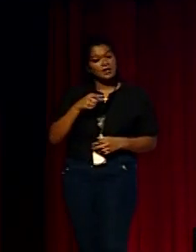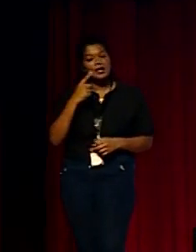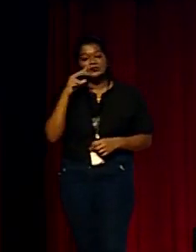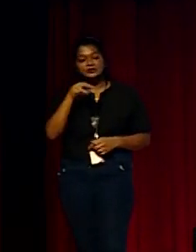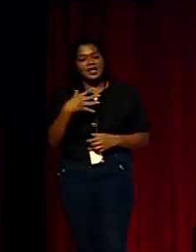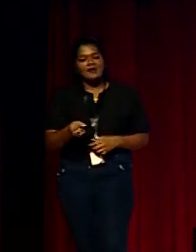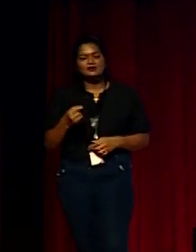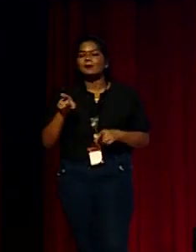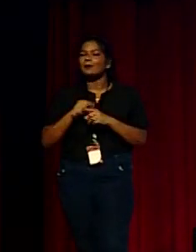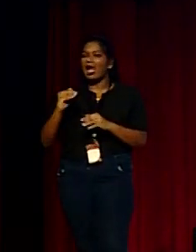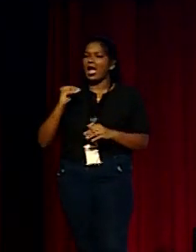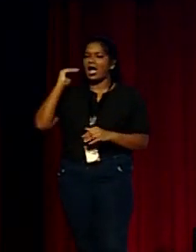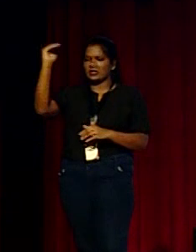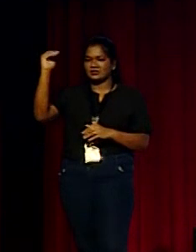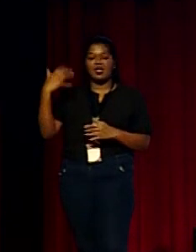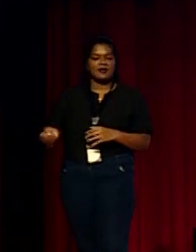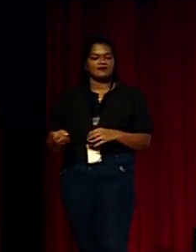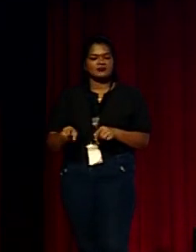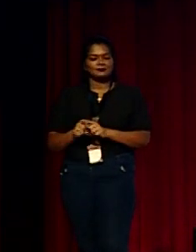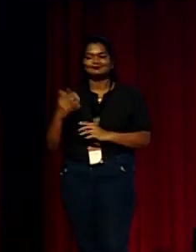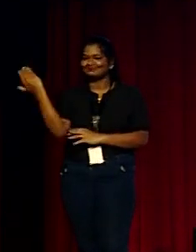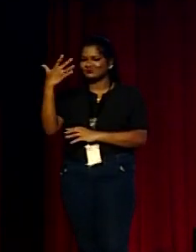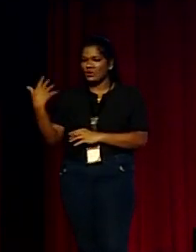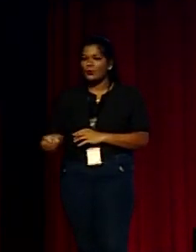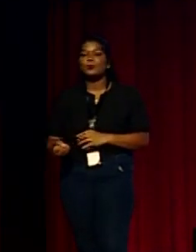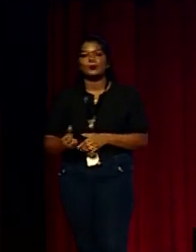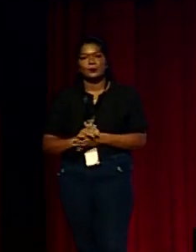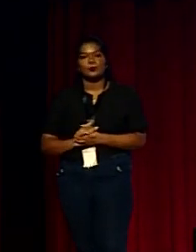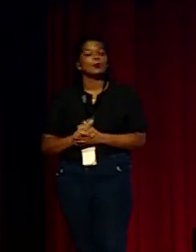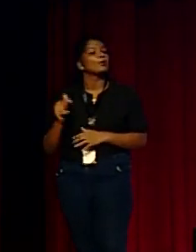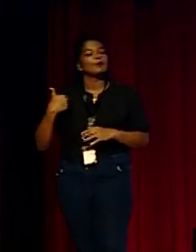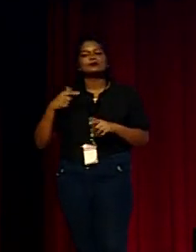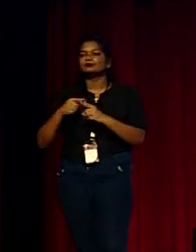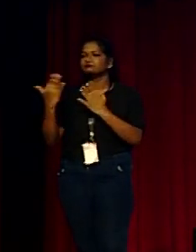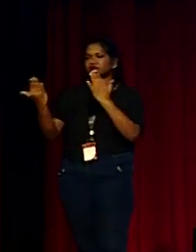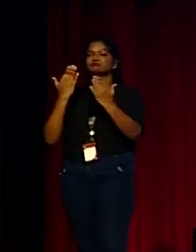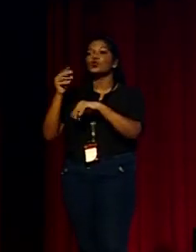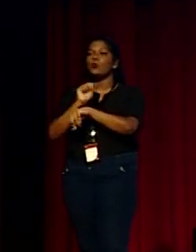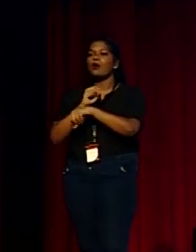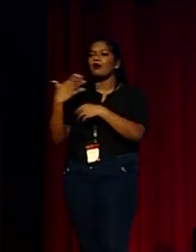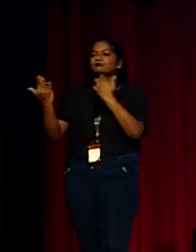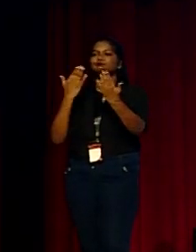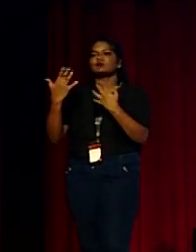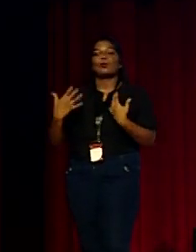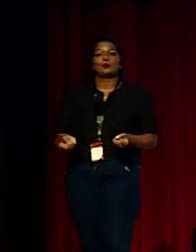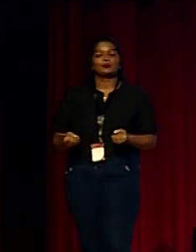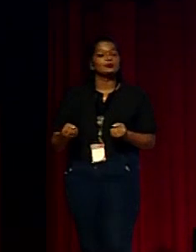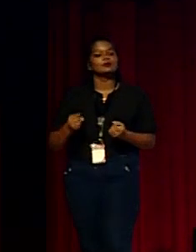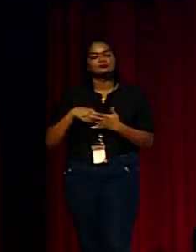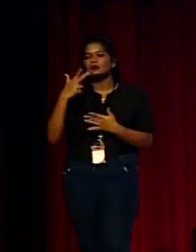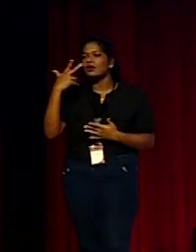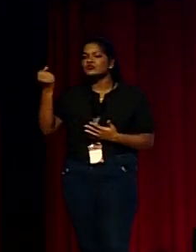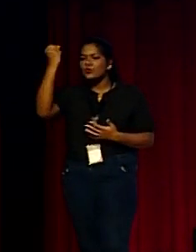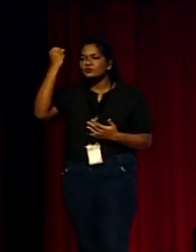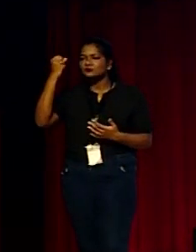is pretty high comparing to the literature survey. So we compare our work with the well-known works and found that